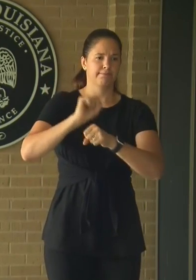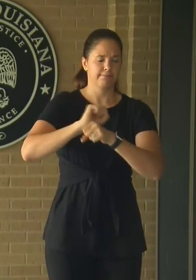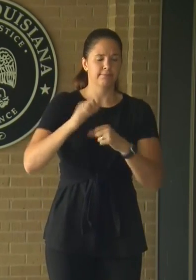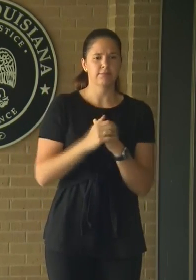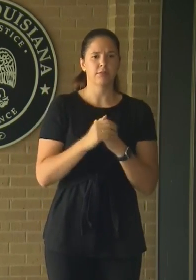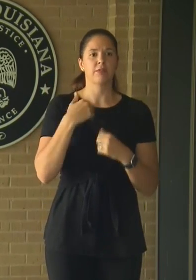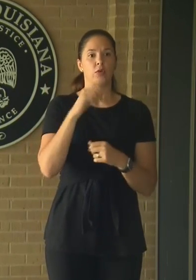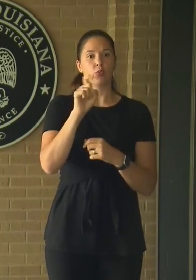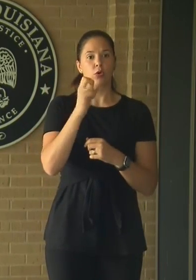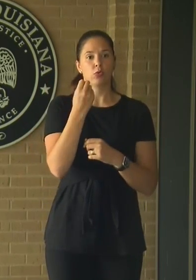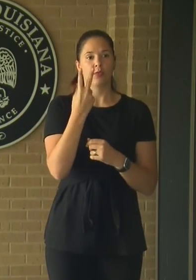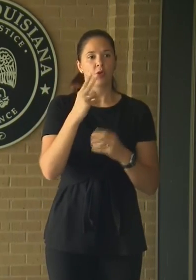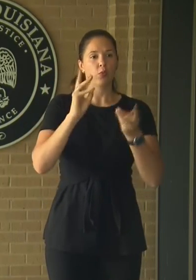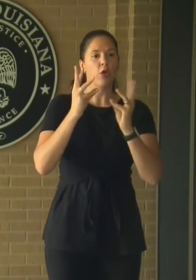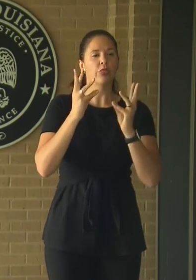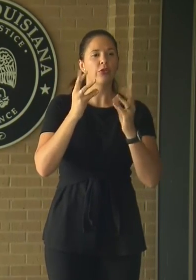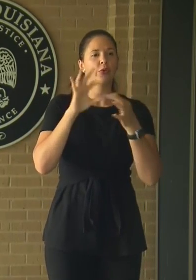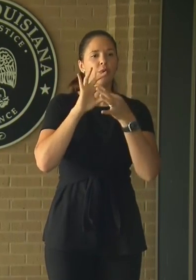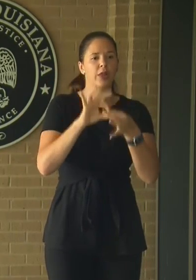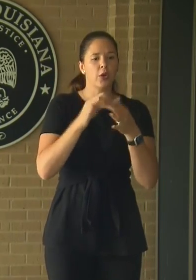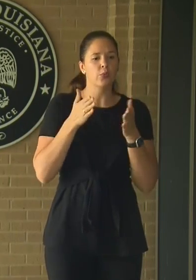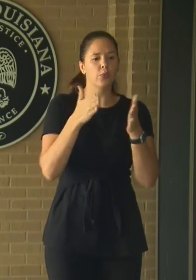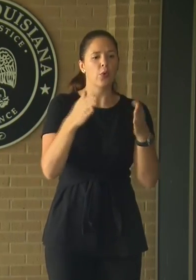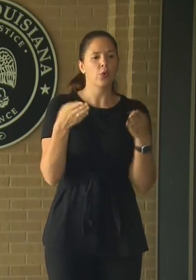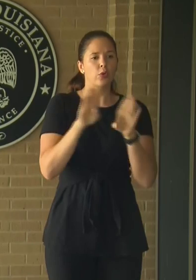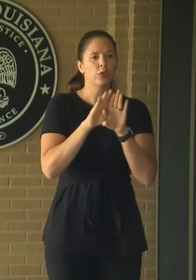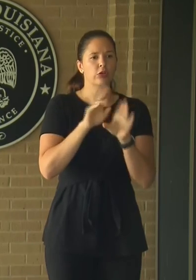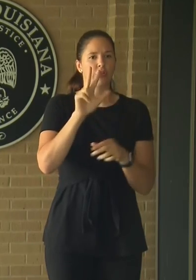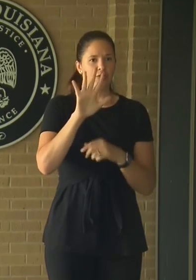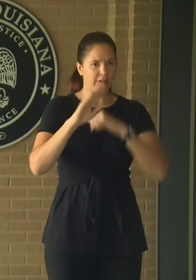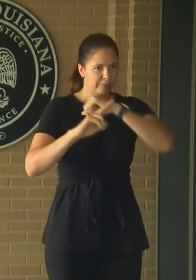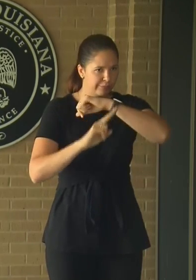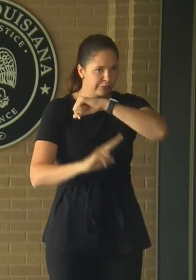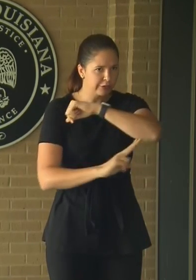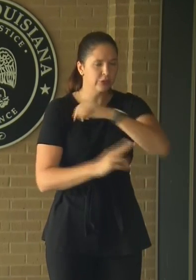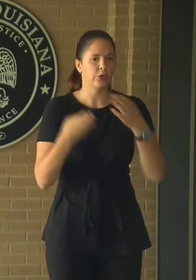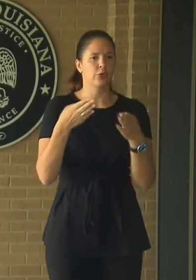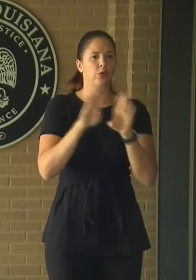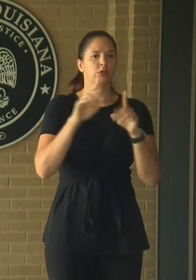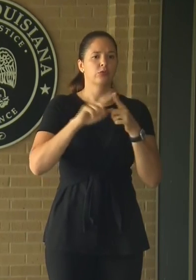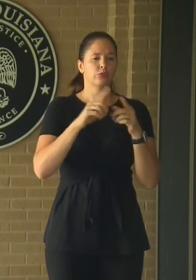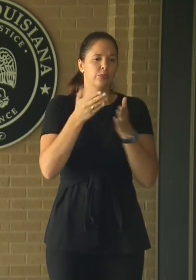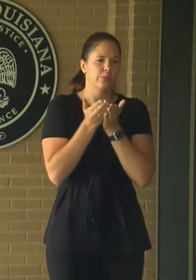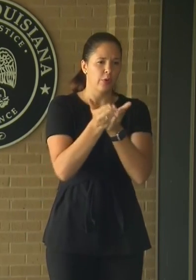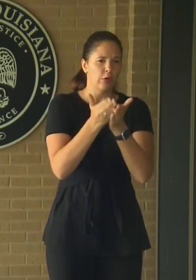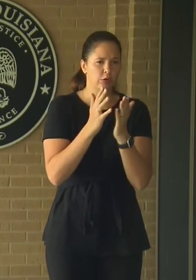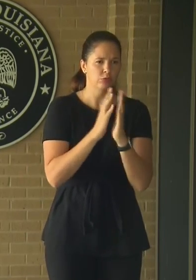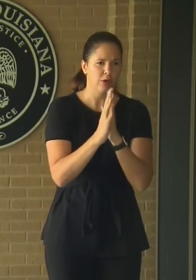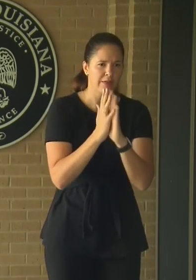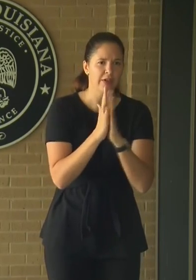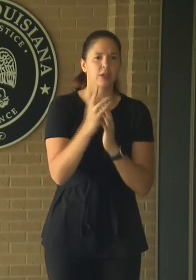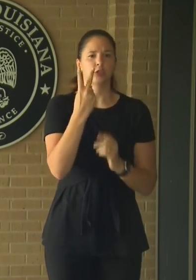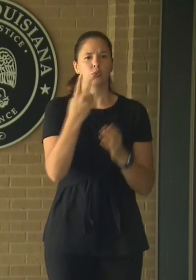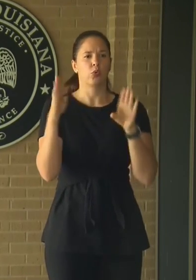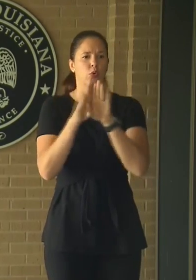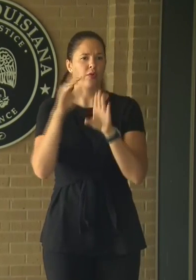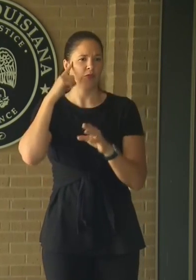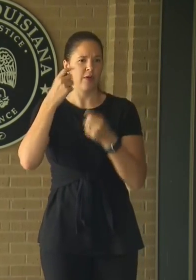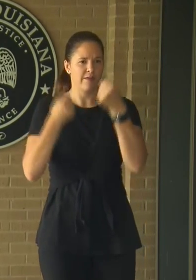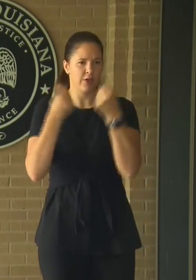are 112 weather-related road closures with 35 bridges closed to marine traffic and two closed to vehicular